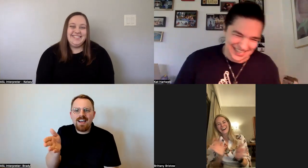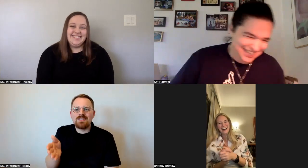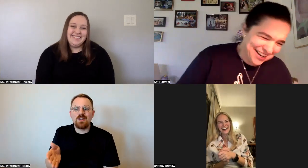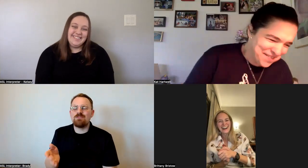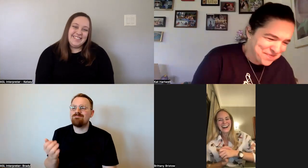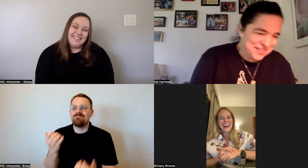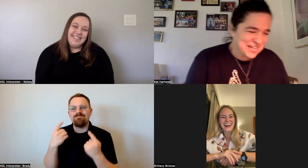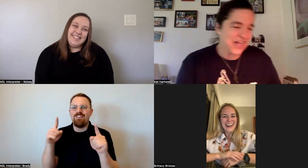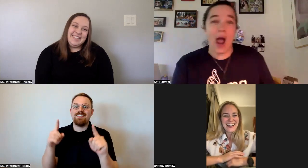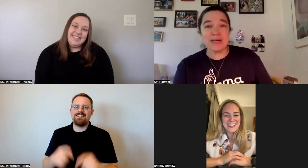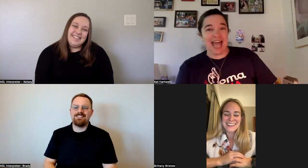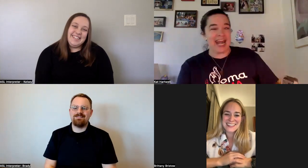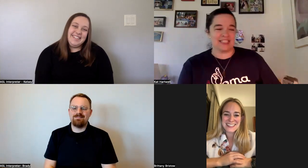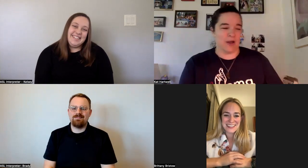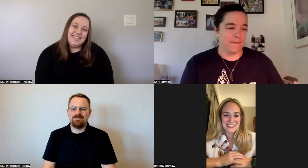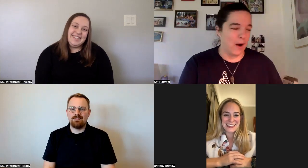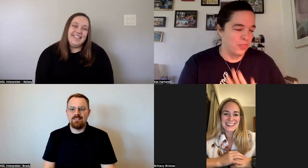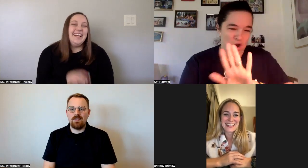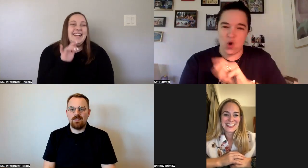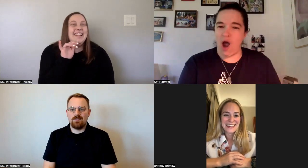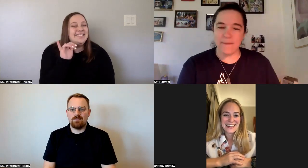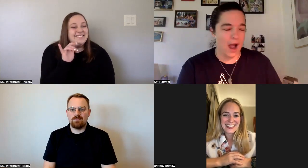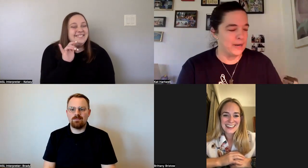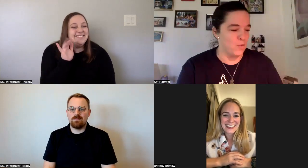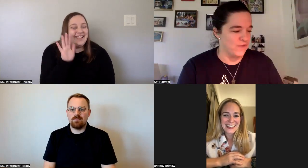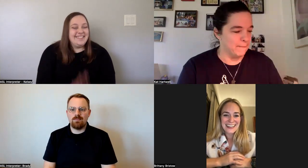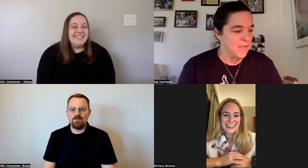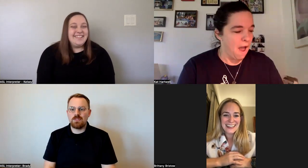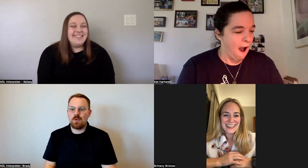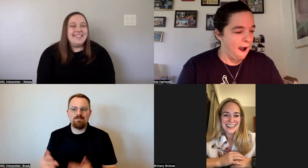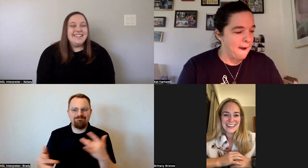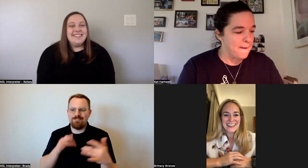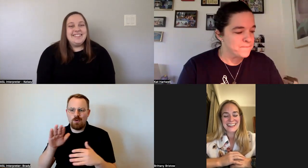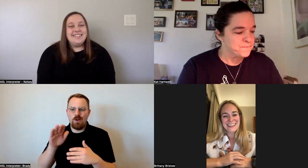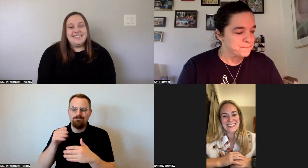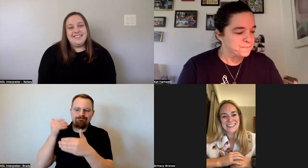that? So I'm excited about your upcoming movie.